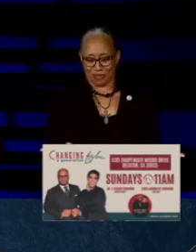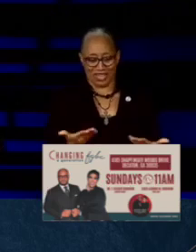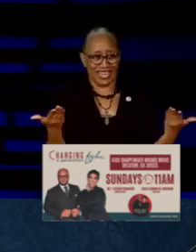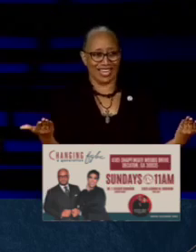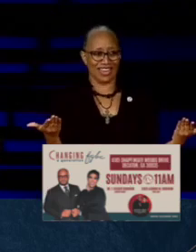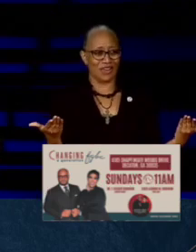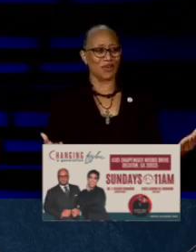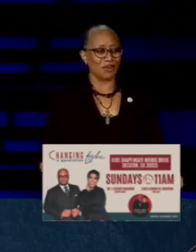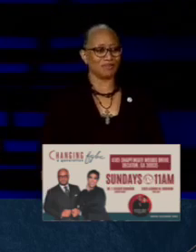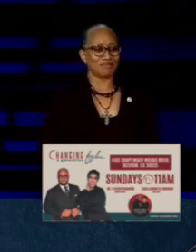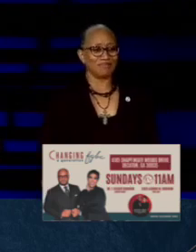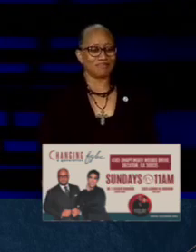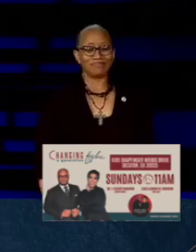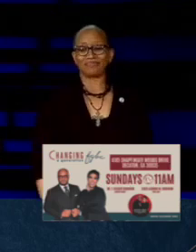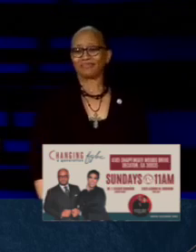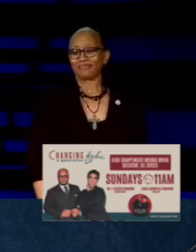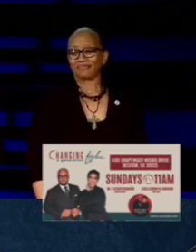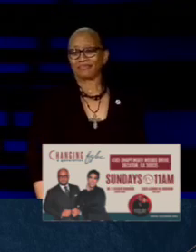here.